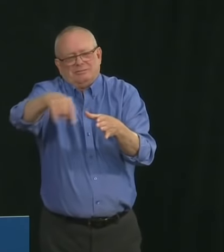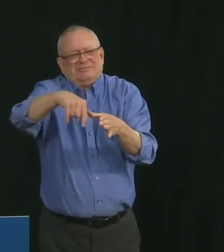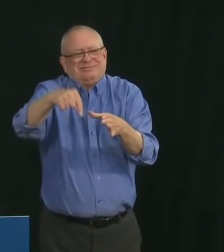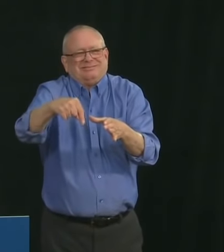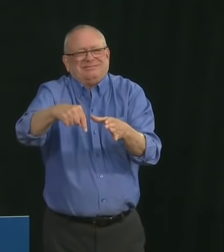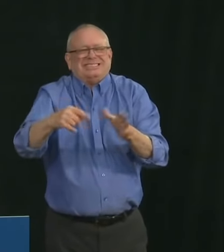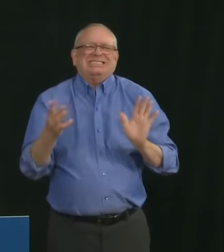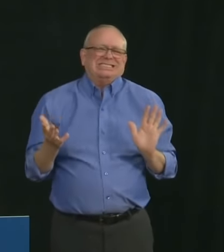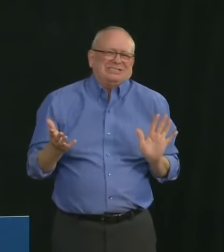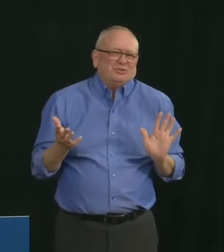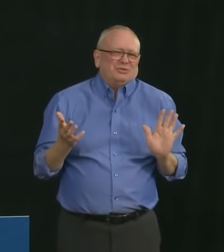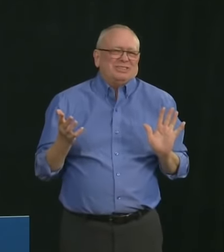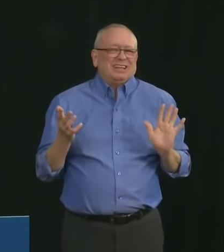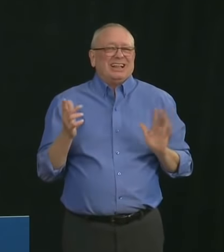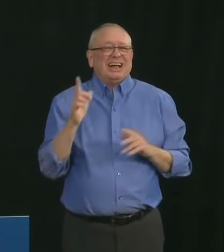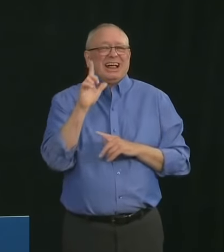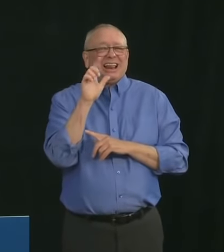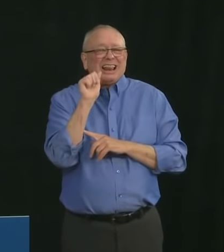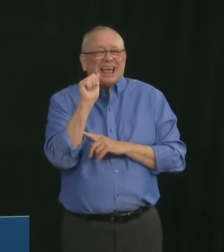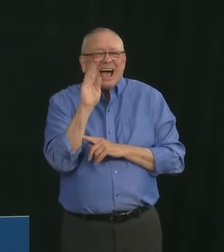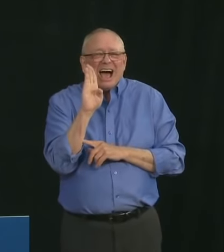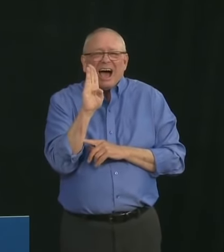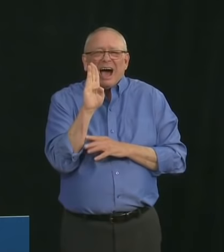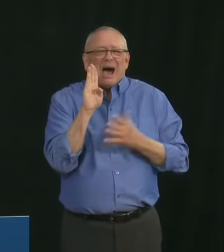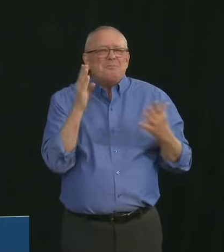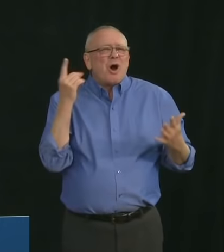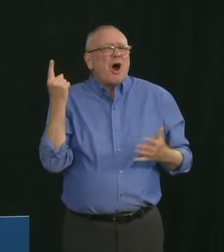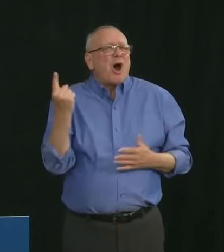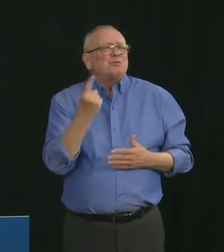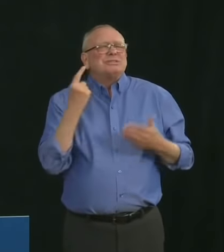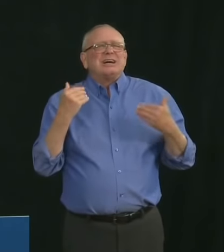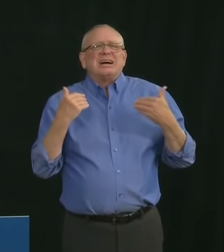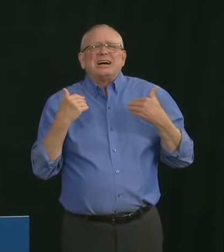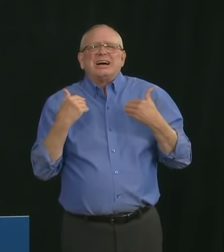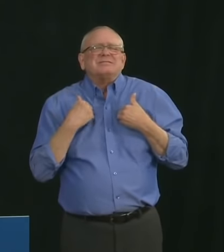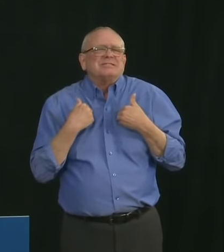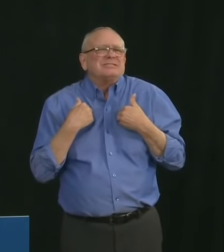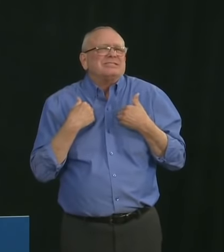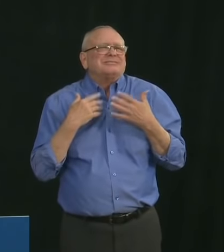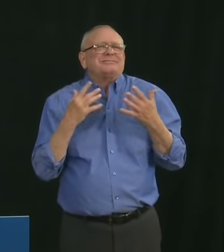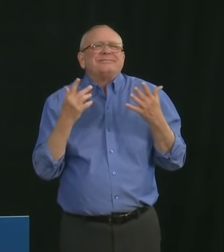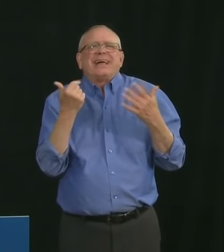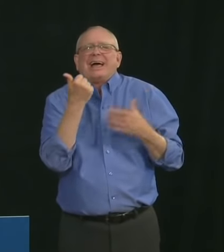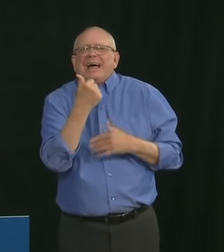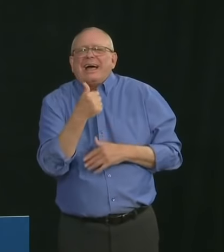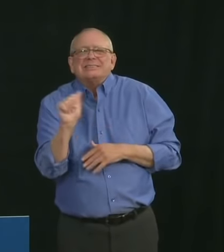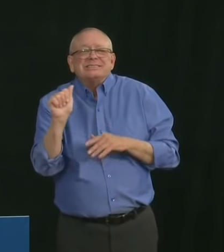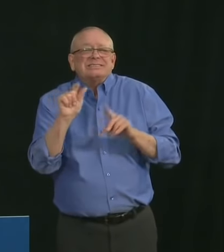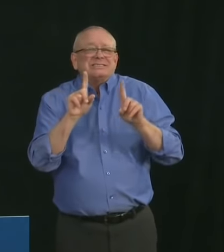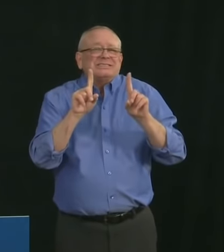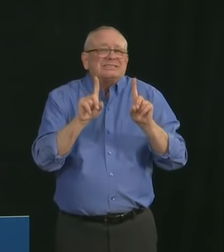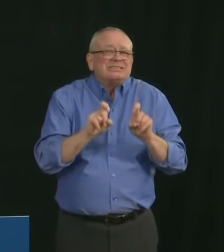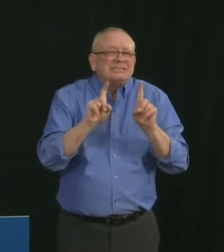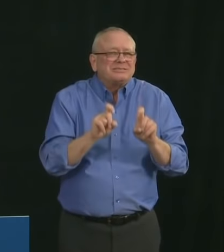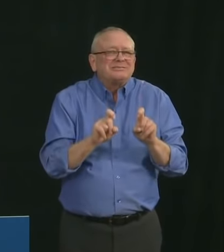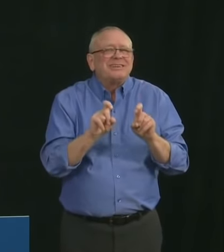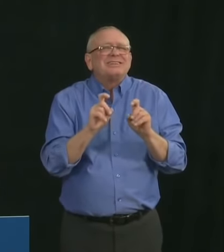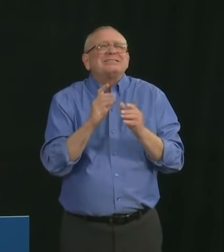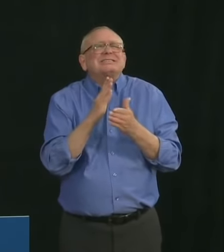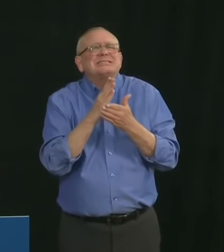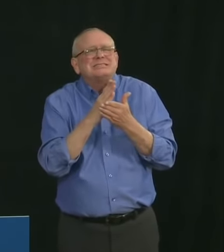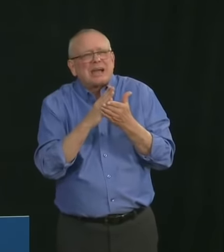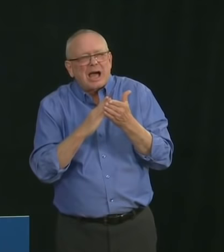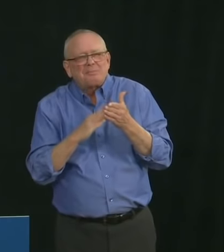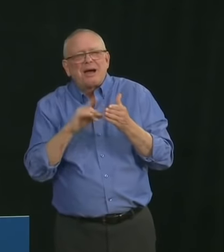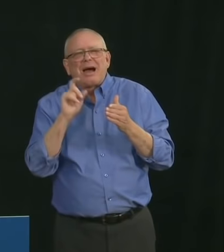the routine lab process, a small number of samples, not just for COVID, but for anything that may need to be